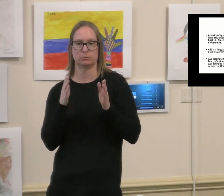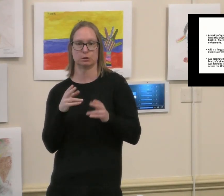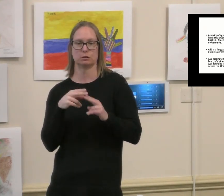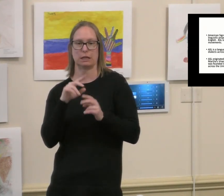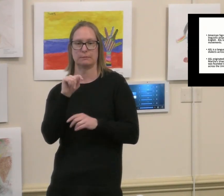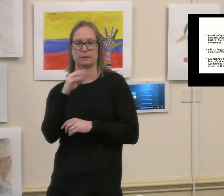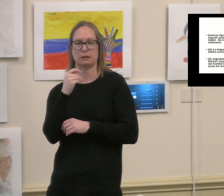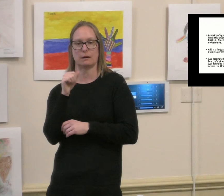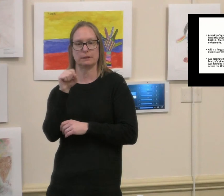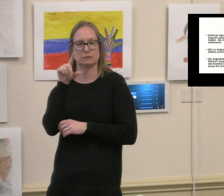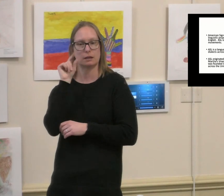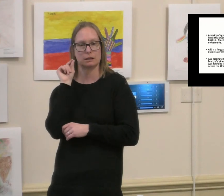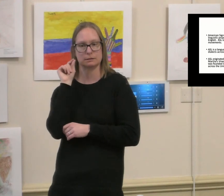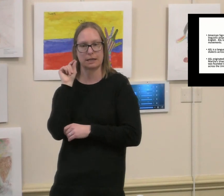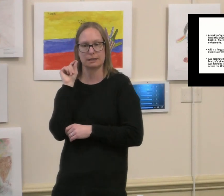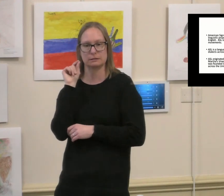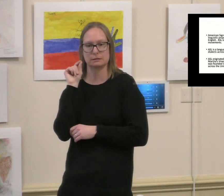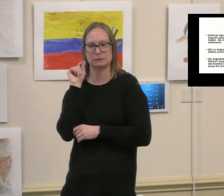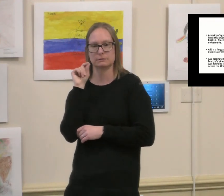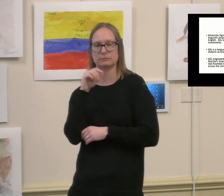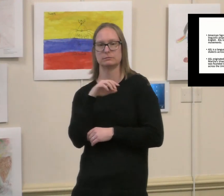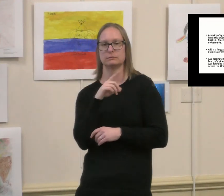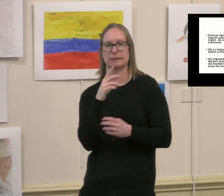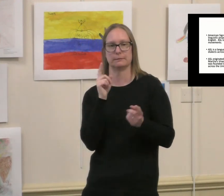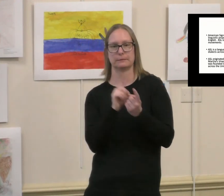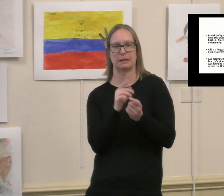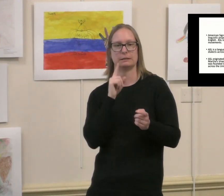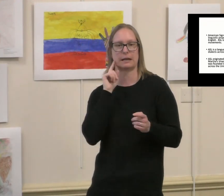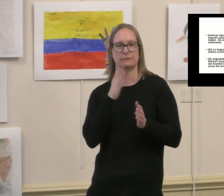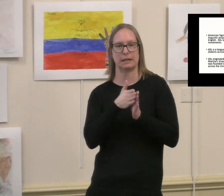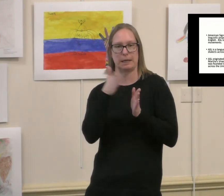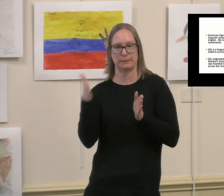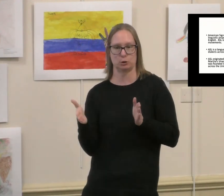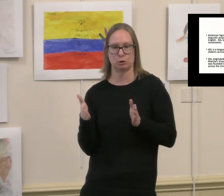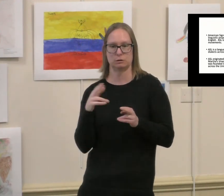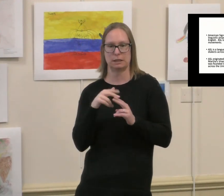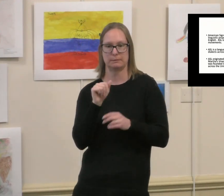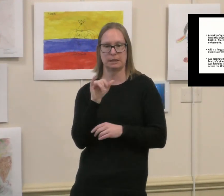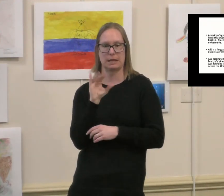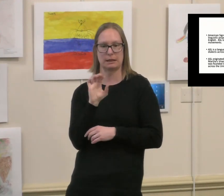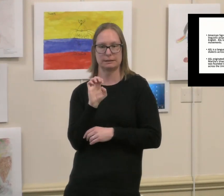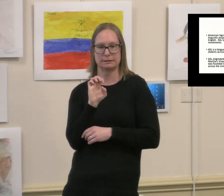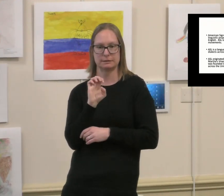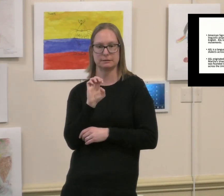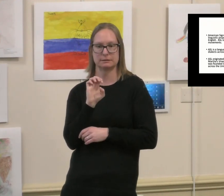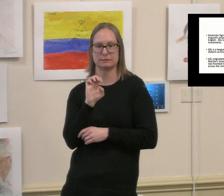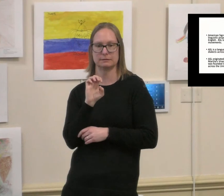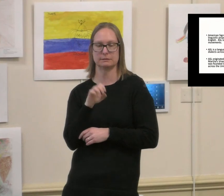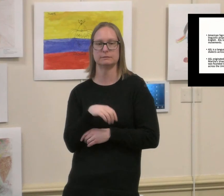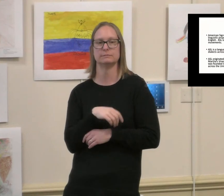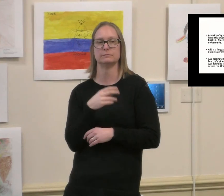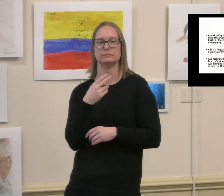Here in New England, a person named Thomas Gallaudet met a deaf neighbor named Alice.